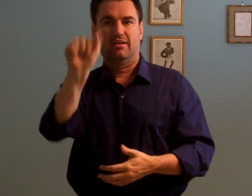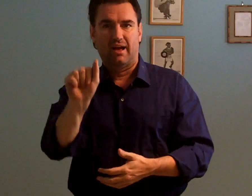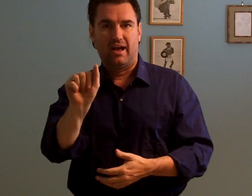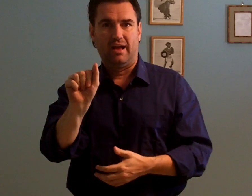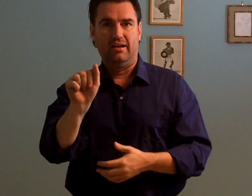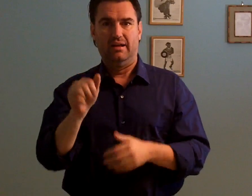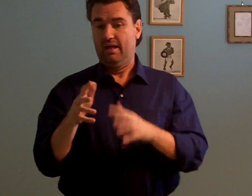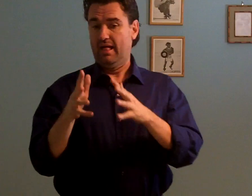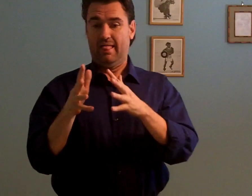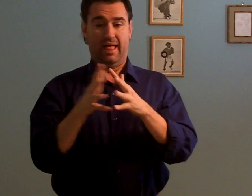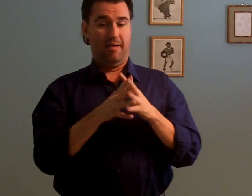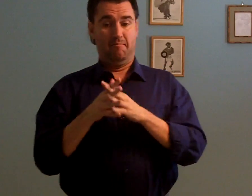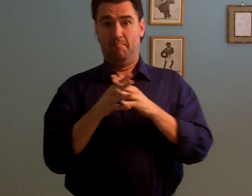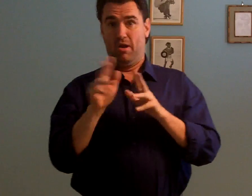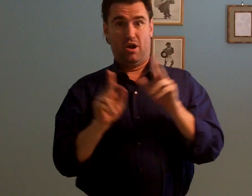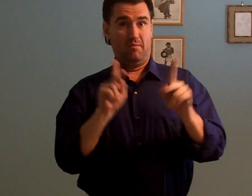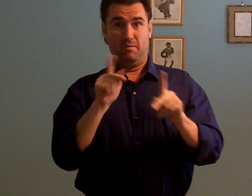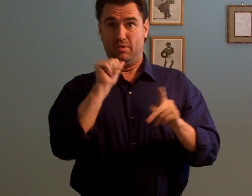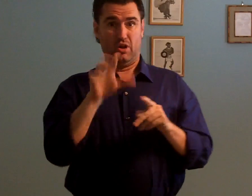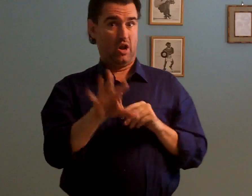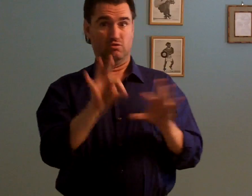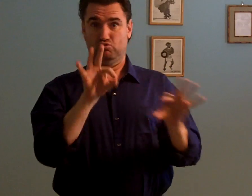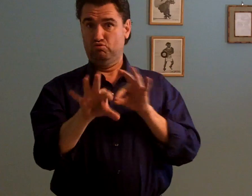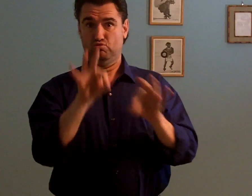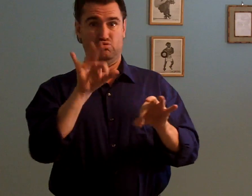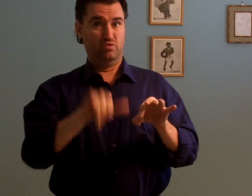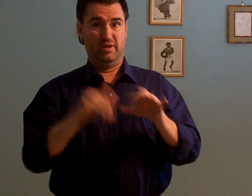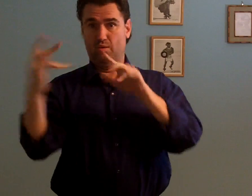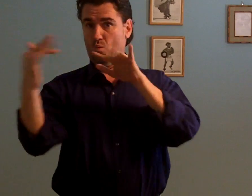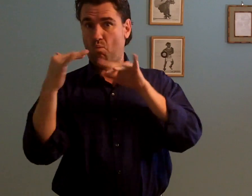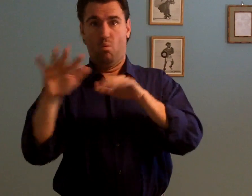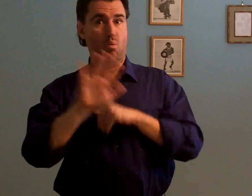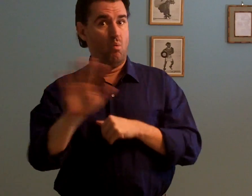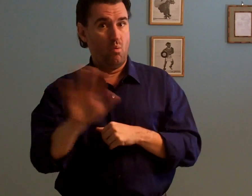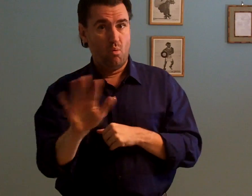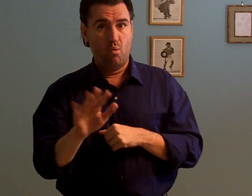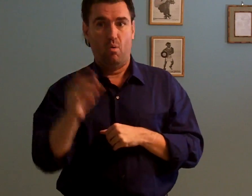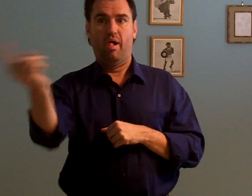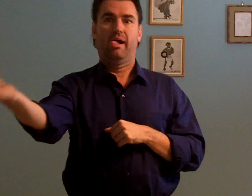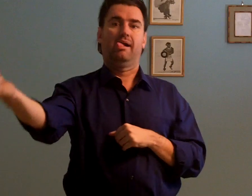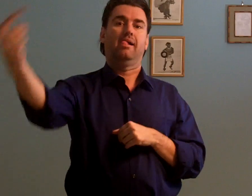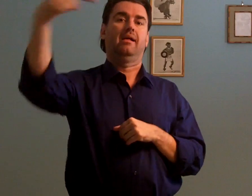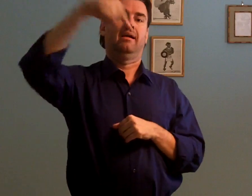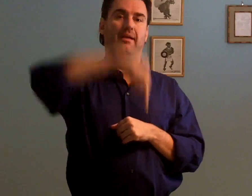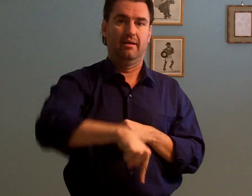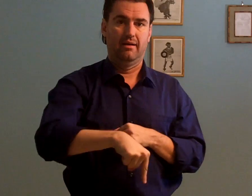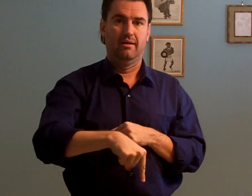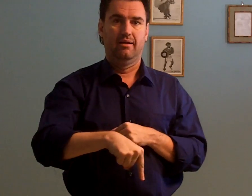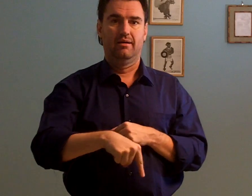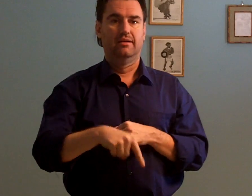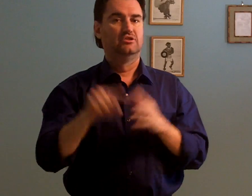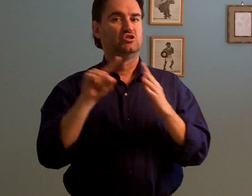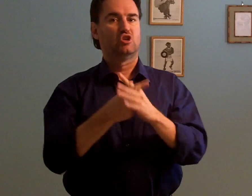this fight. It came to our shores and started with the senseless slaughter of our